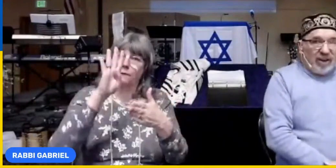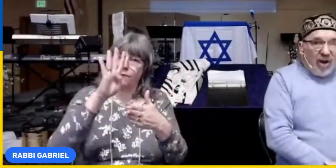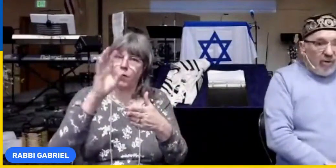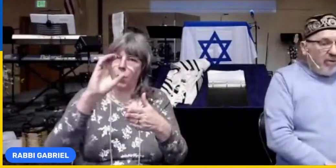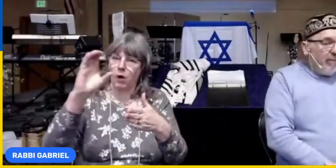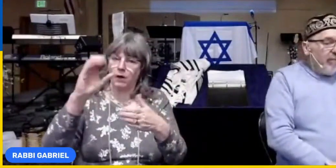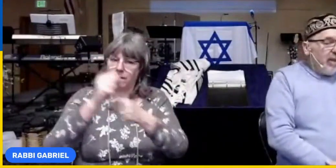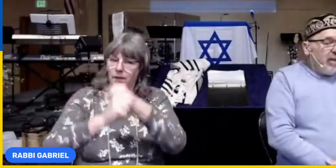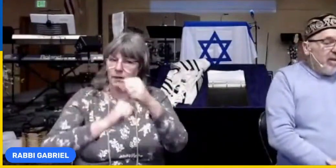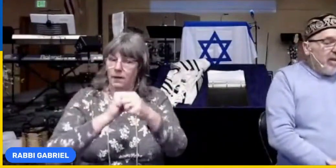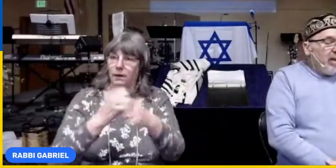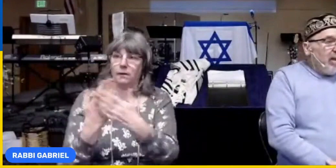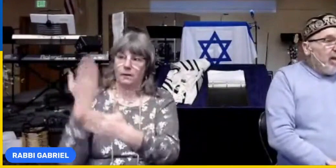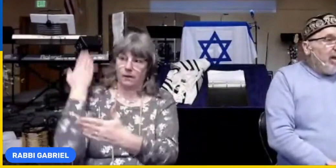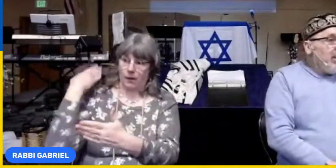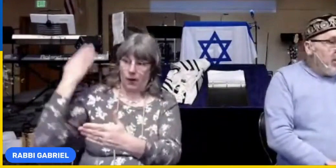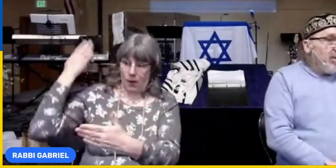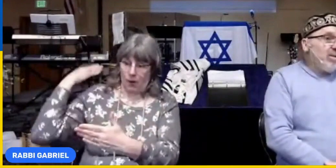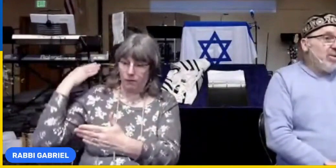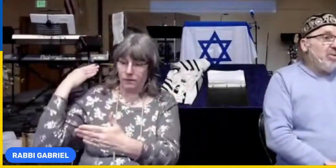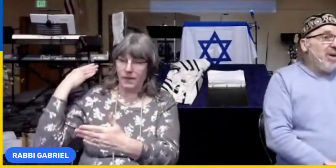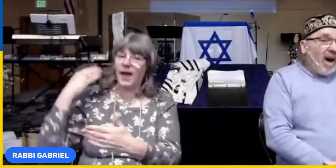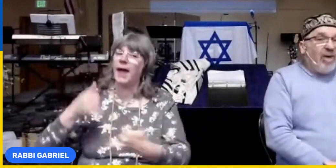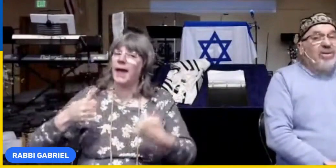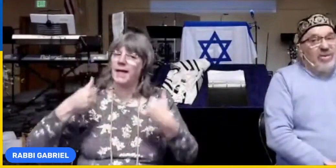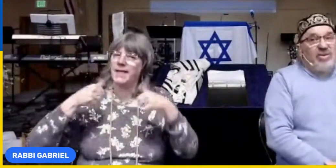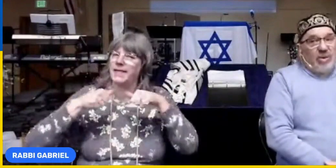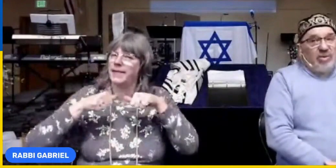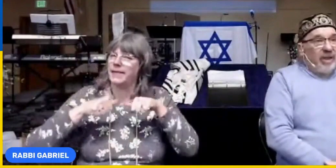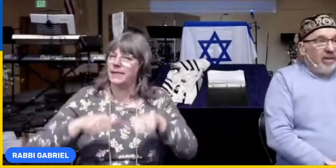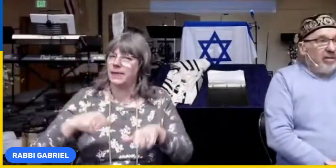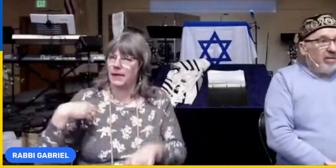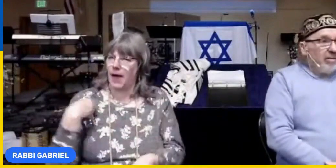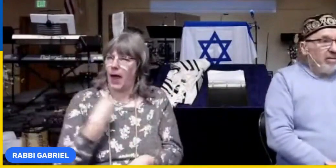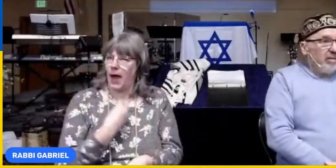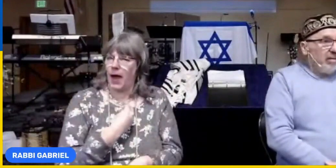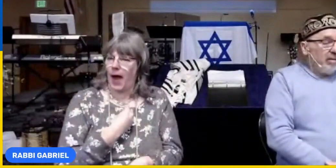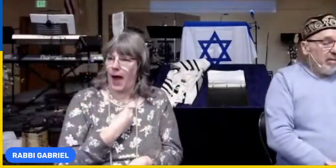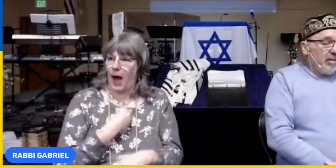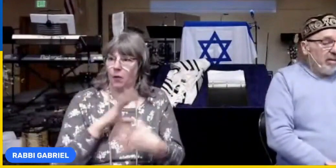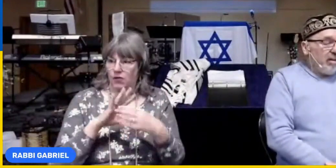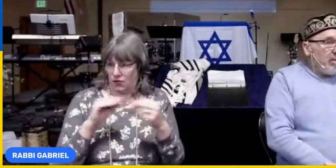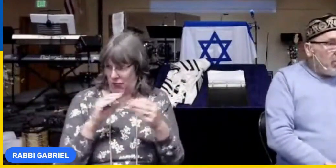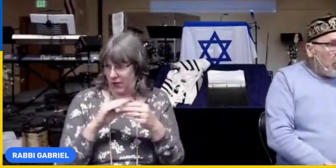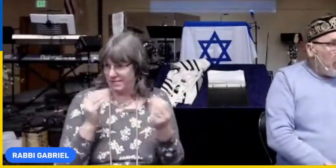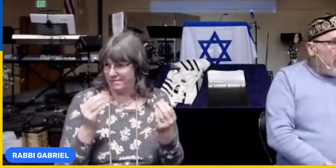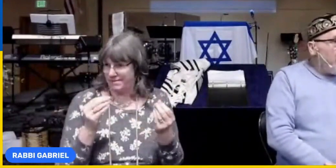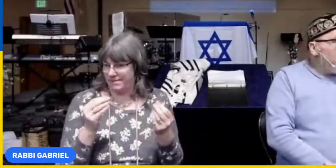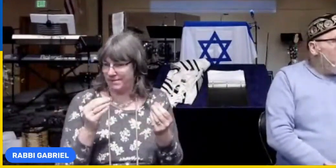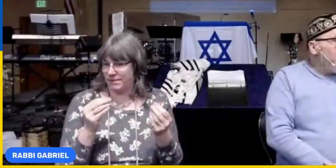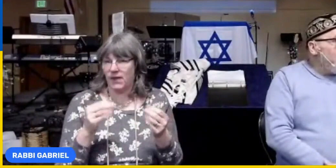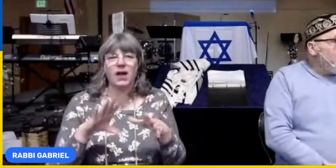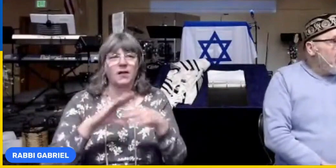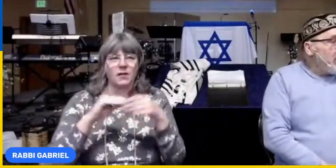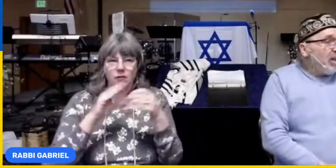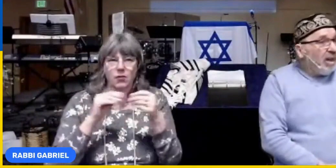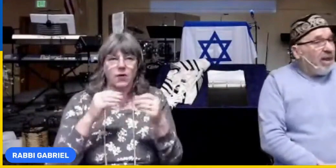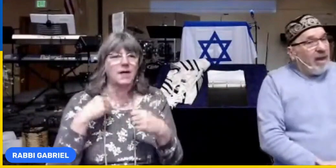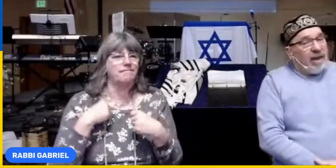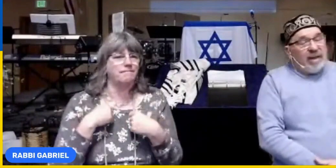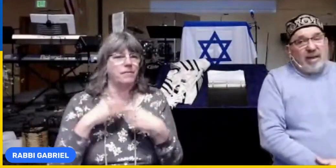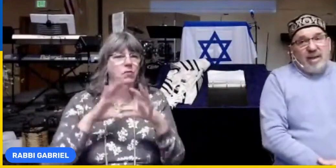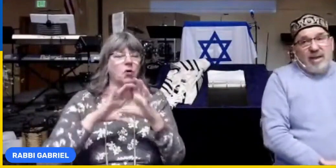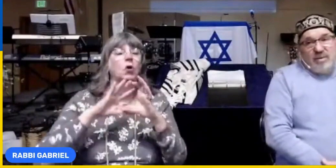3,400 years ago, it is also our story. It's a story of the